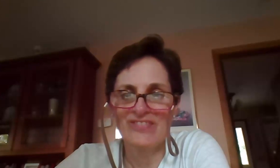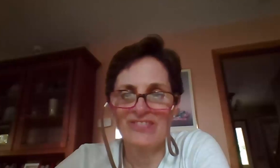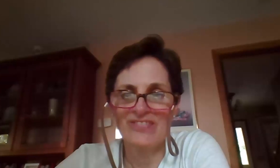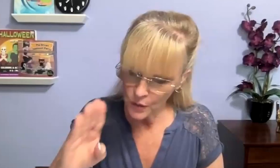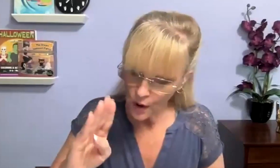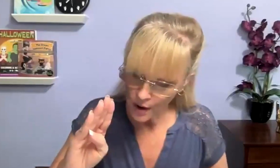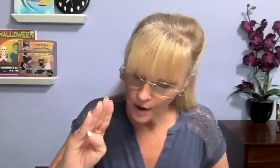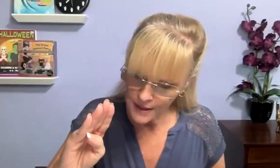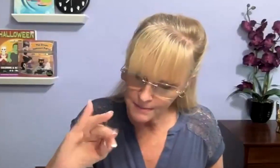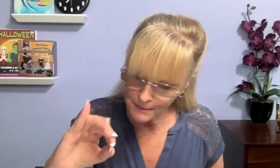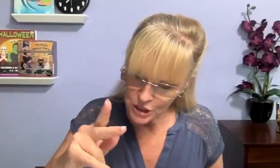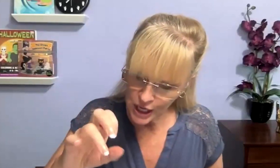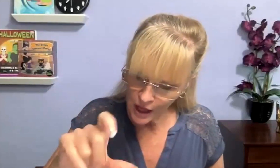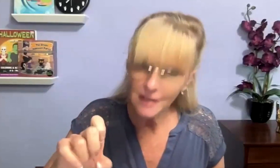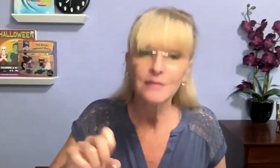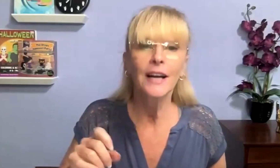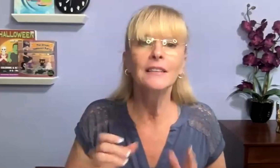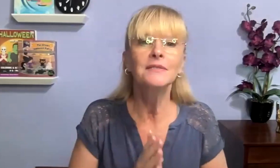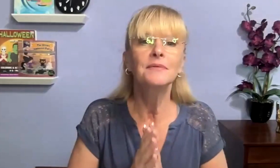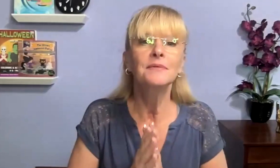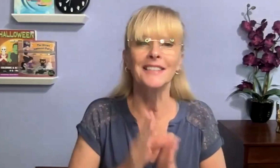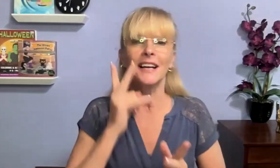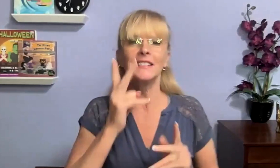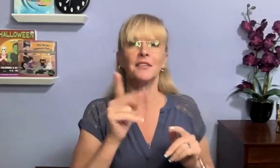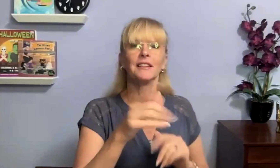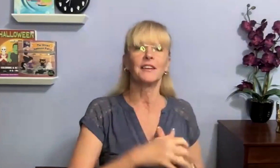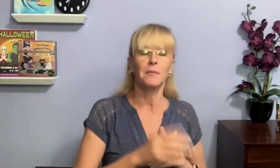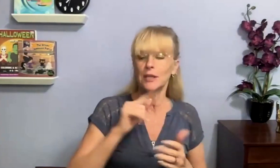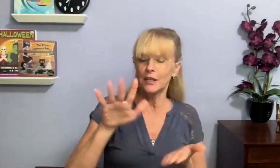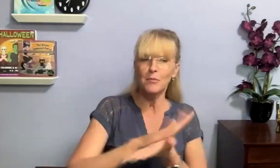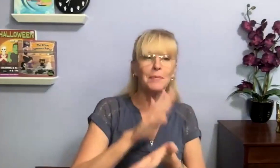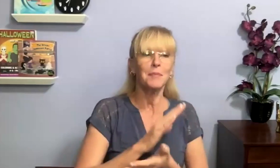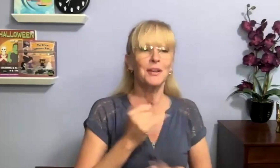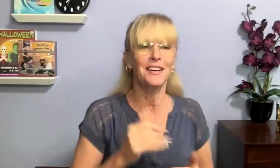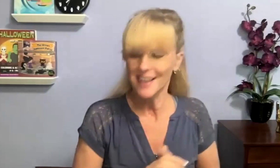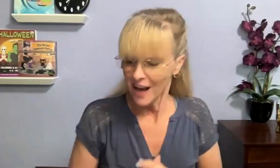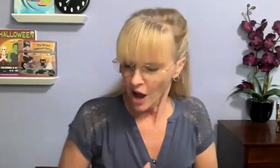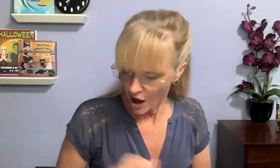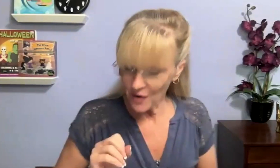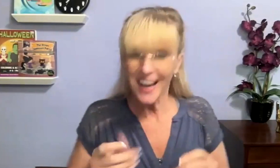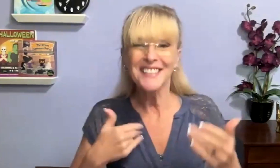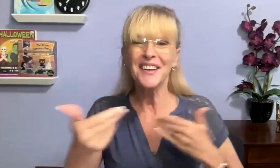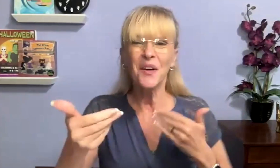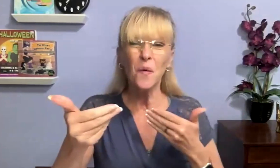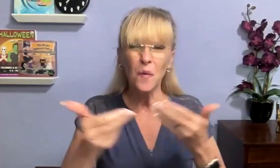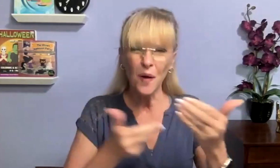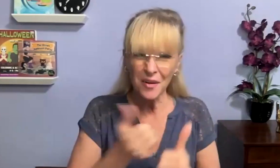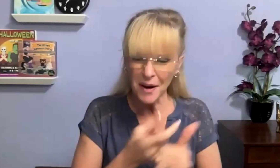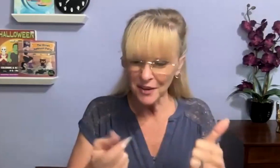Okay, and you are, is it Michelle, right? Yes. Yes, I see it right there. I'm looking on my paper here. Okay, so welcome